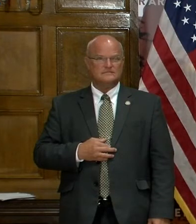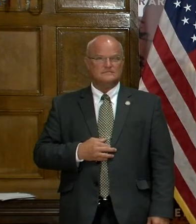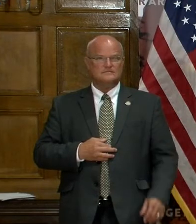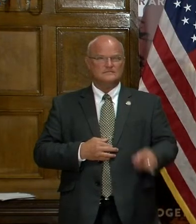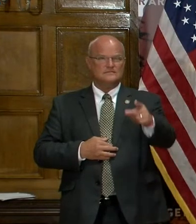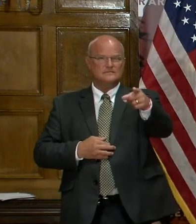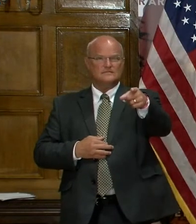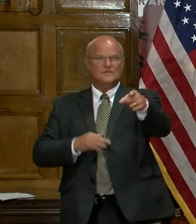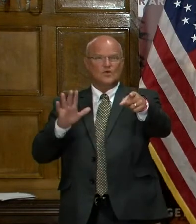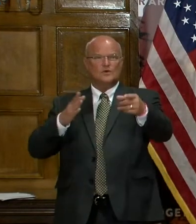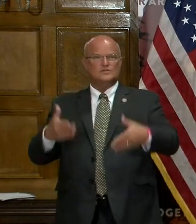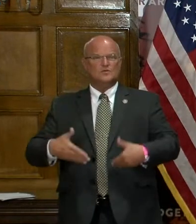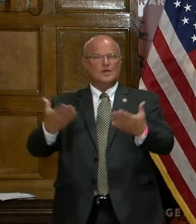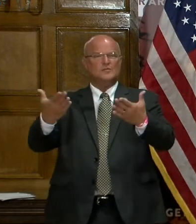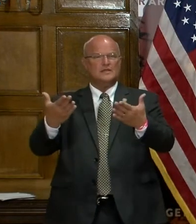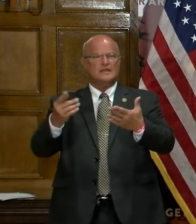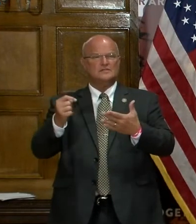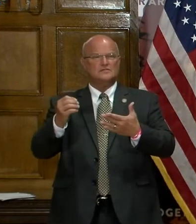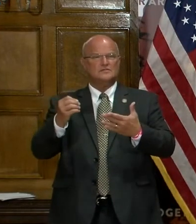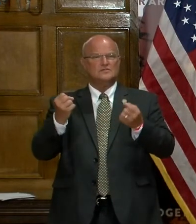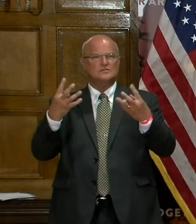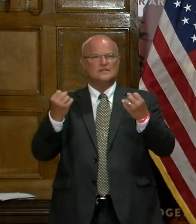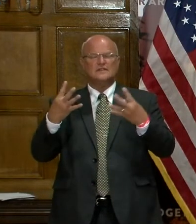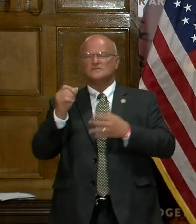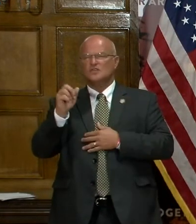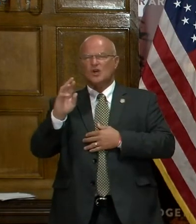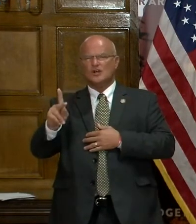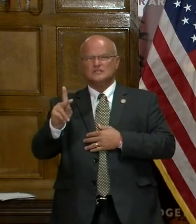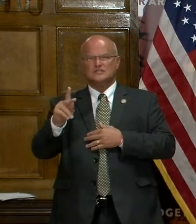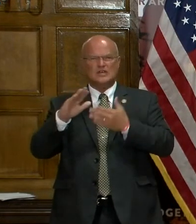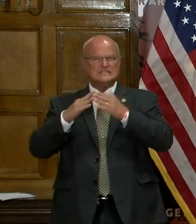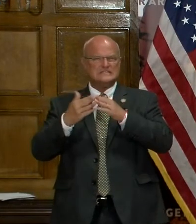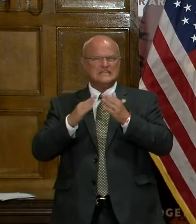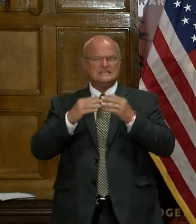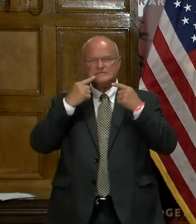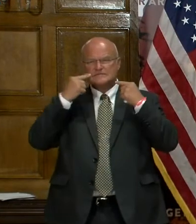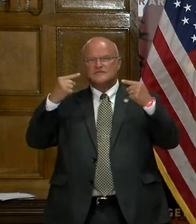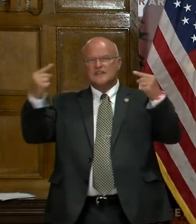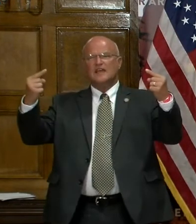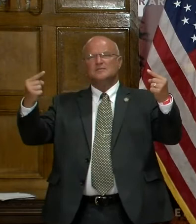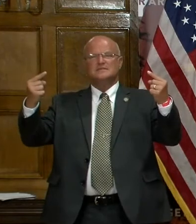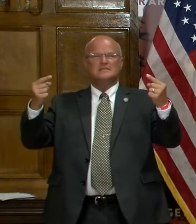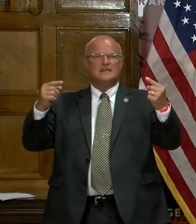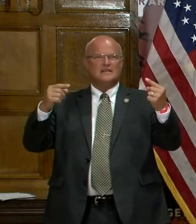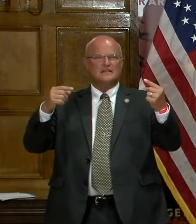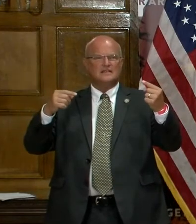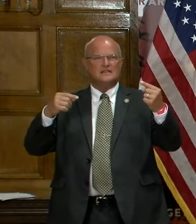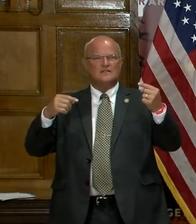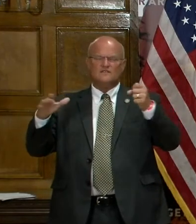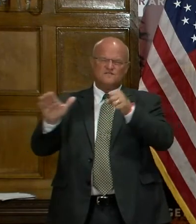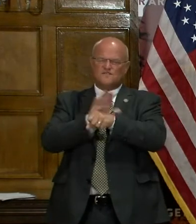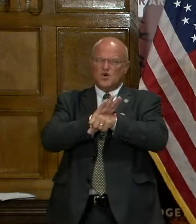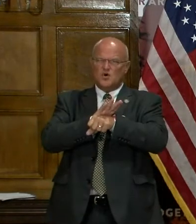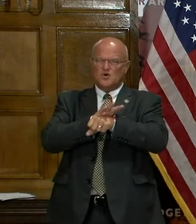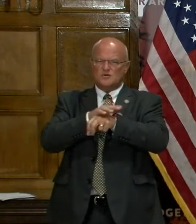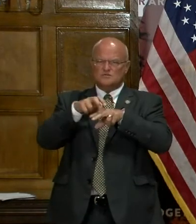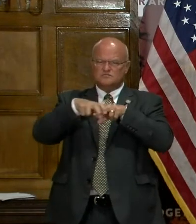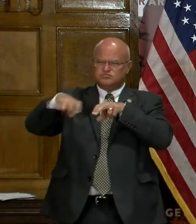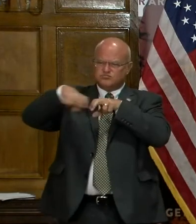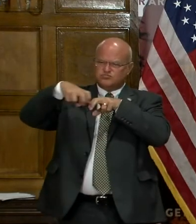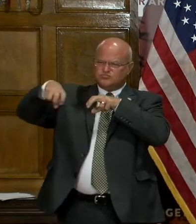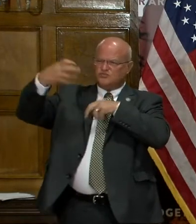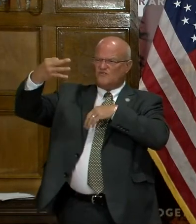Yes. What's your recommendation? A lot of these Arkansas towns are famous for their full bleachers on Friday